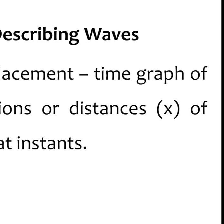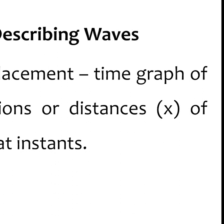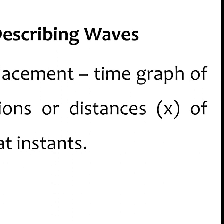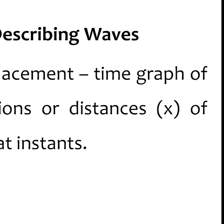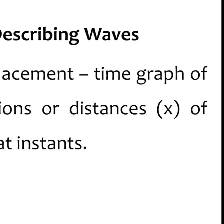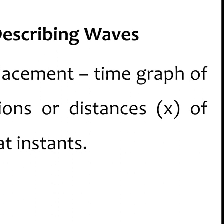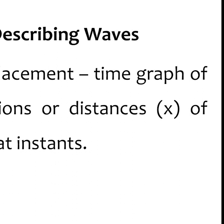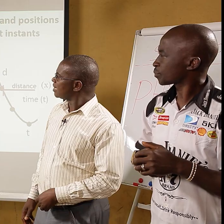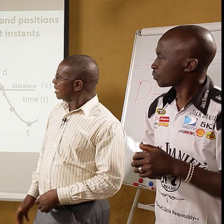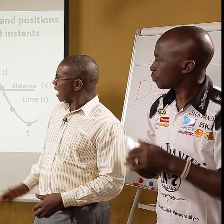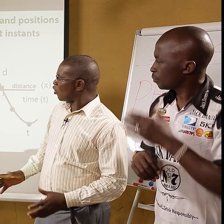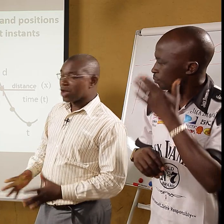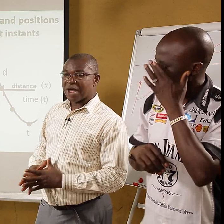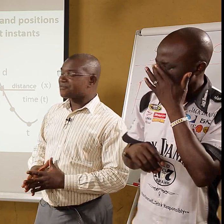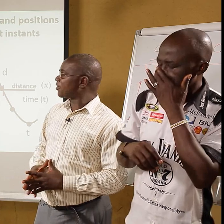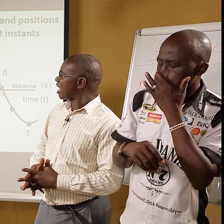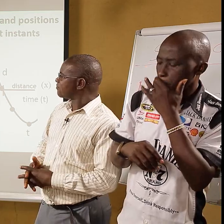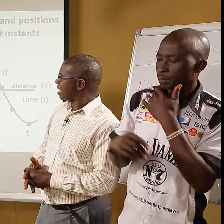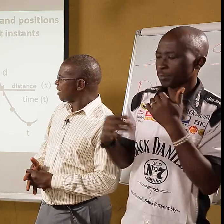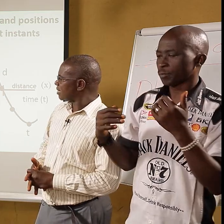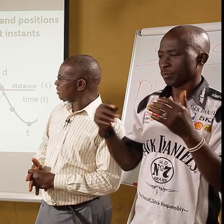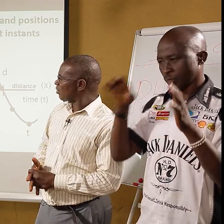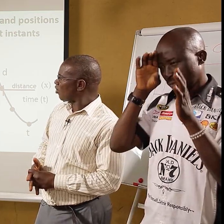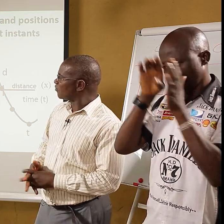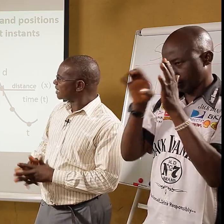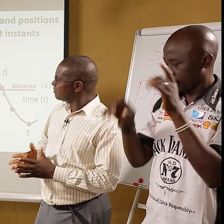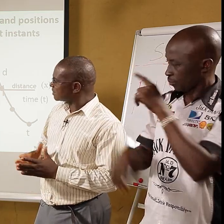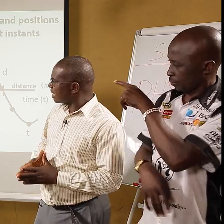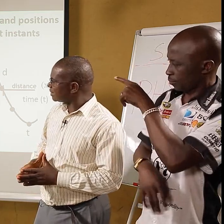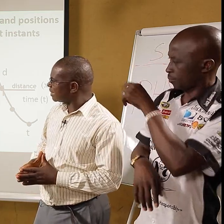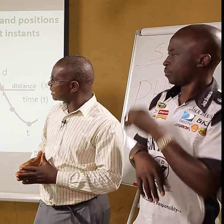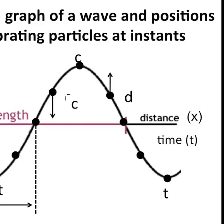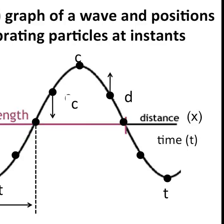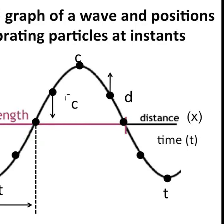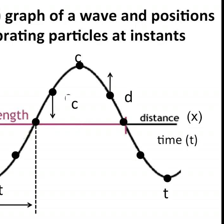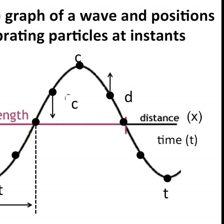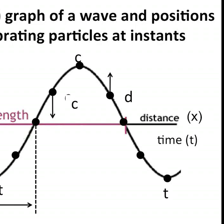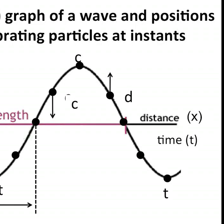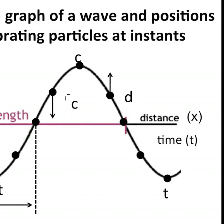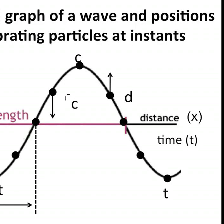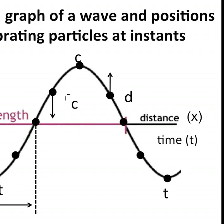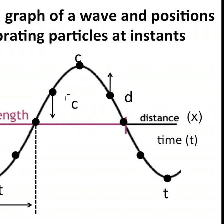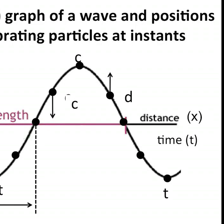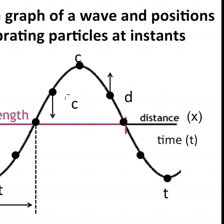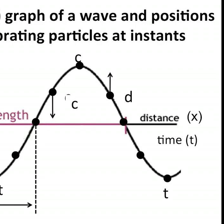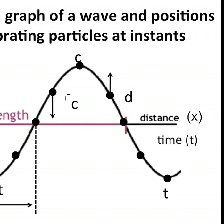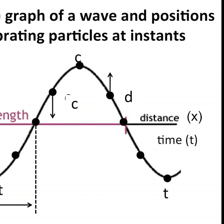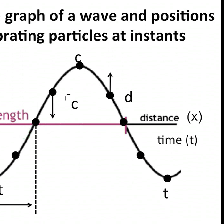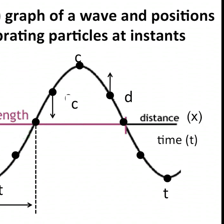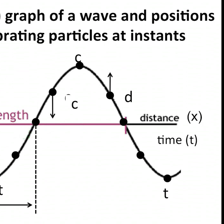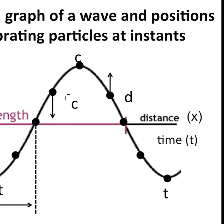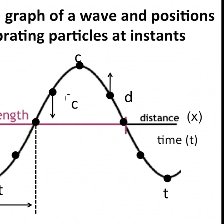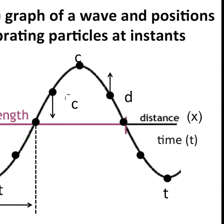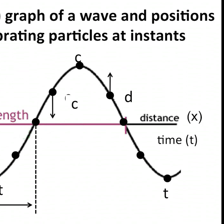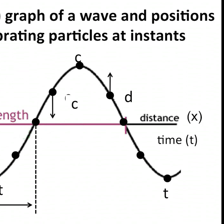at instance. Now, we have a graph here of displacement, letter y, against distance